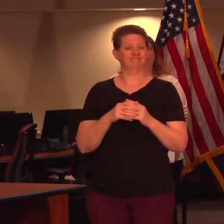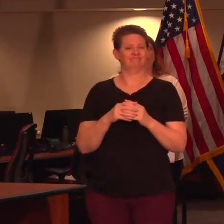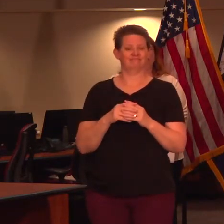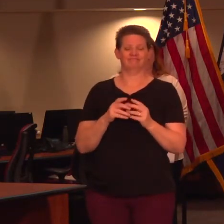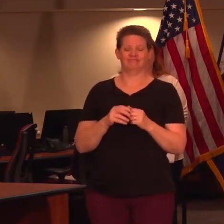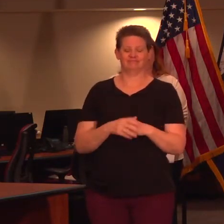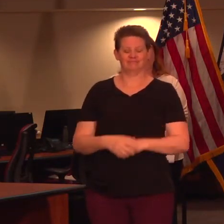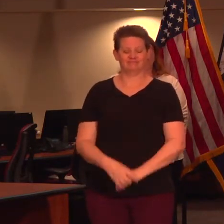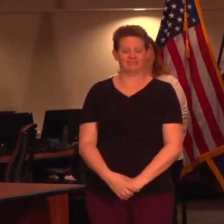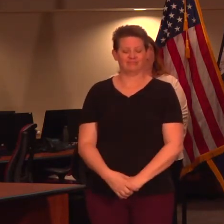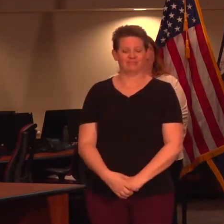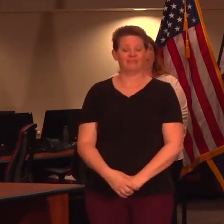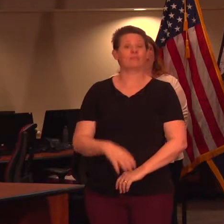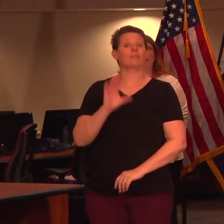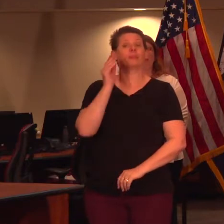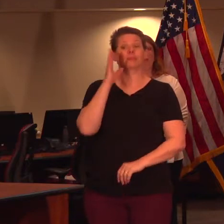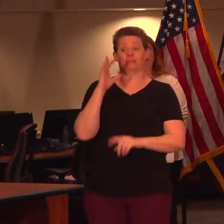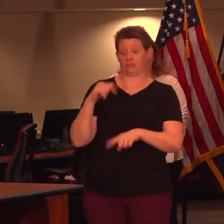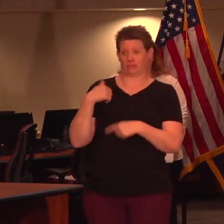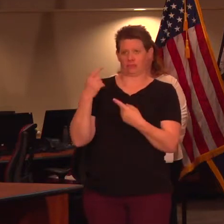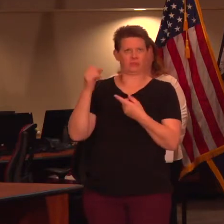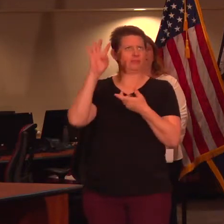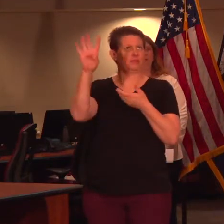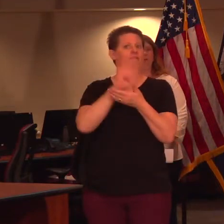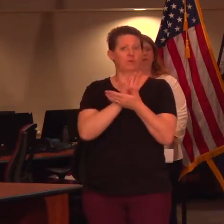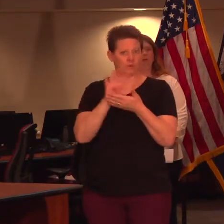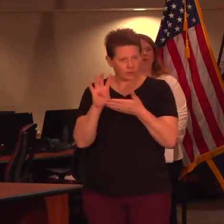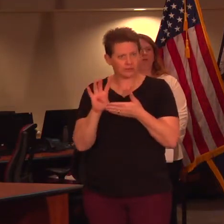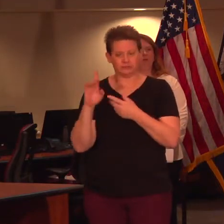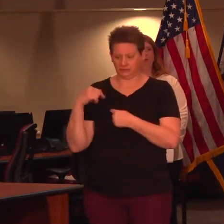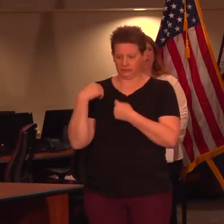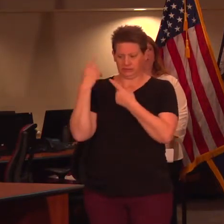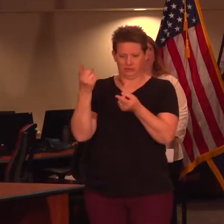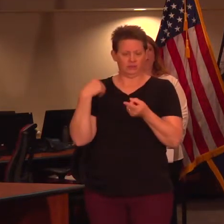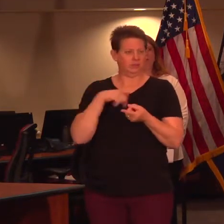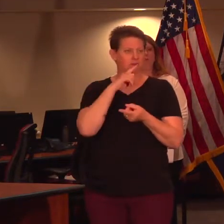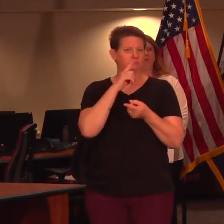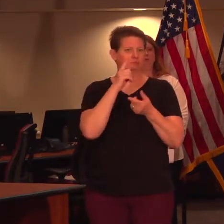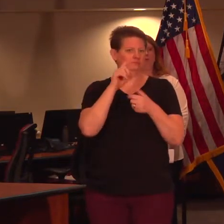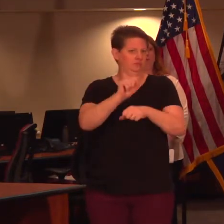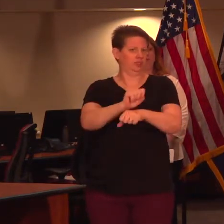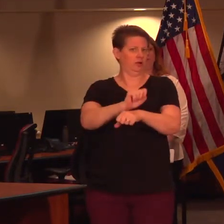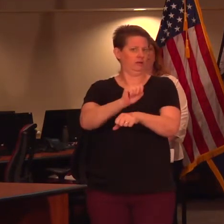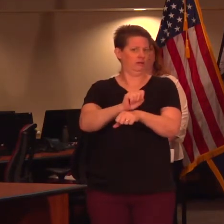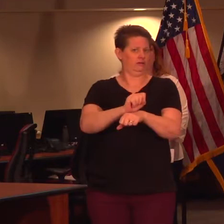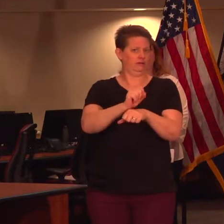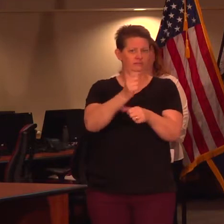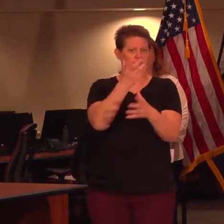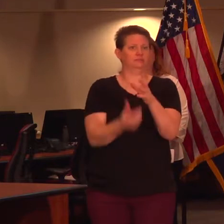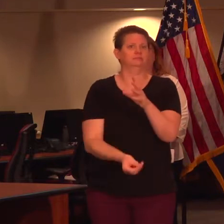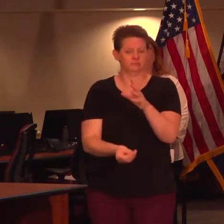have been. In the last 4 weeks, we have lost a lot of jobs in South Carolina.